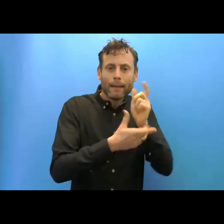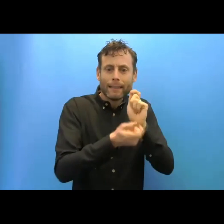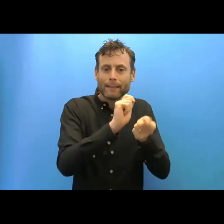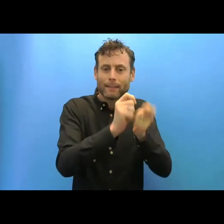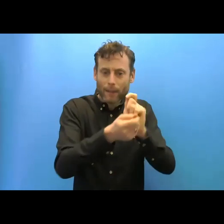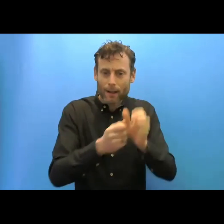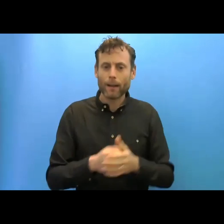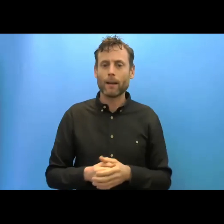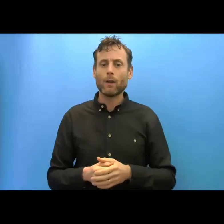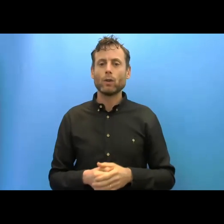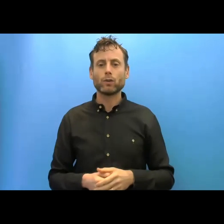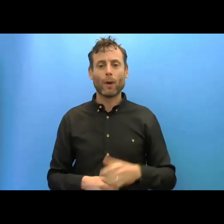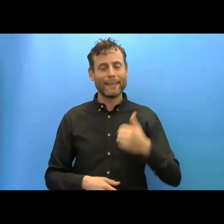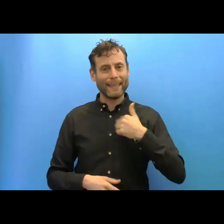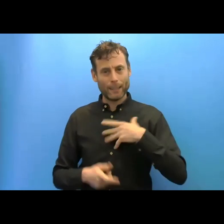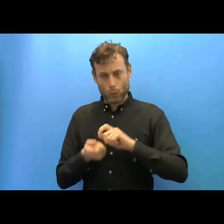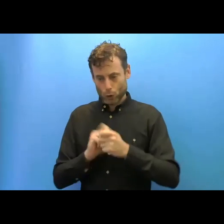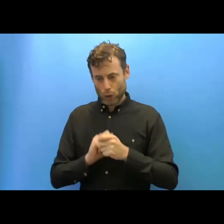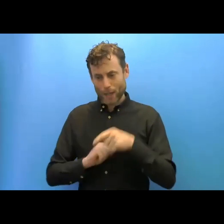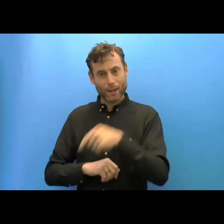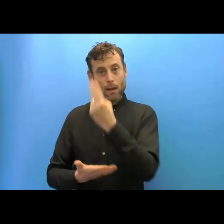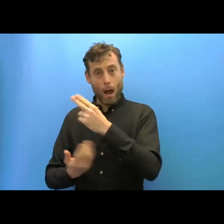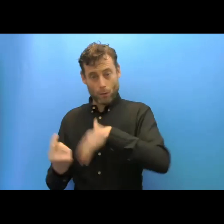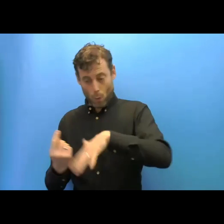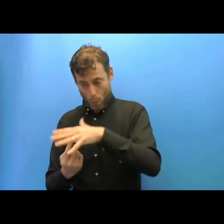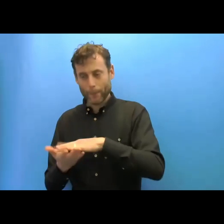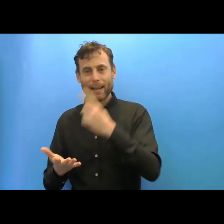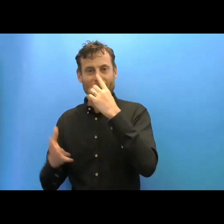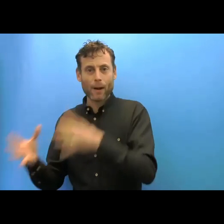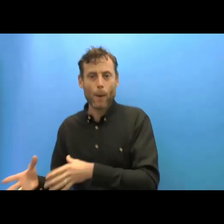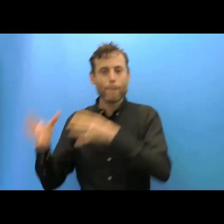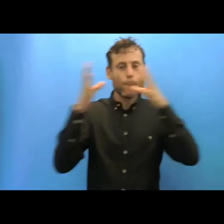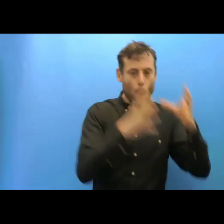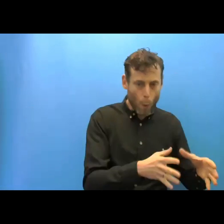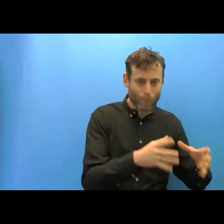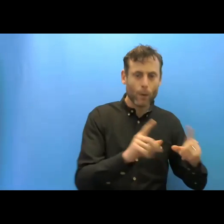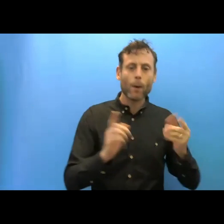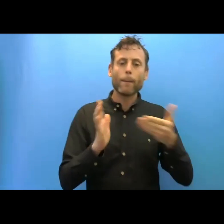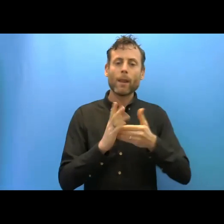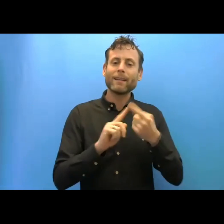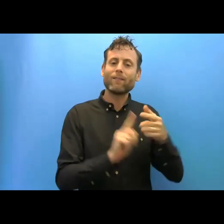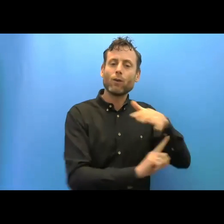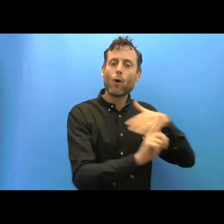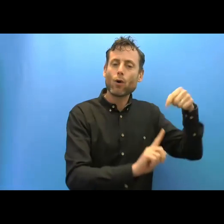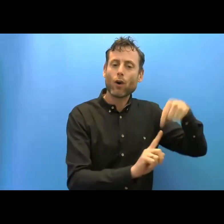fabricating the work and placing it in different contexts. For instance, a